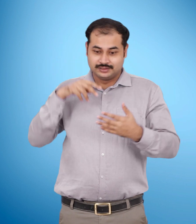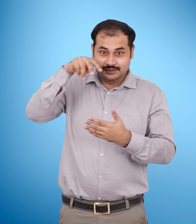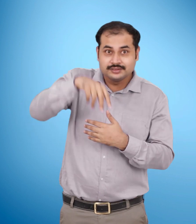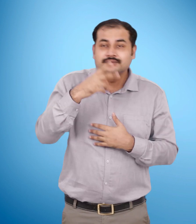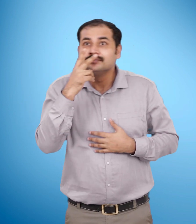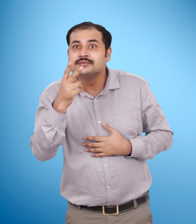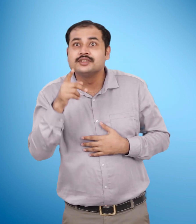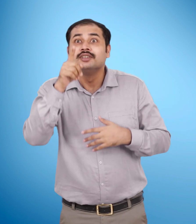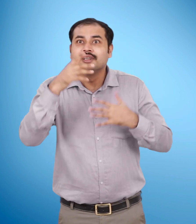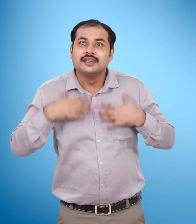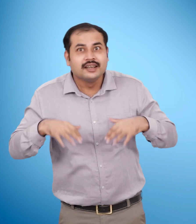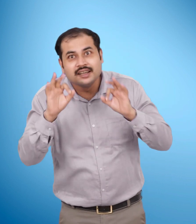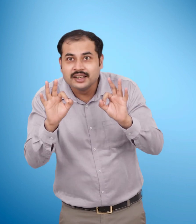say, "How do you do?"